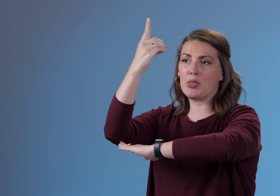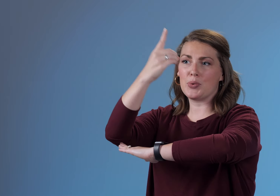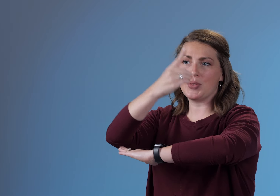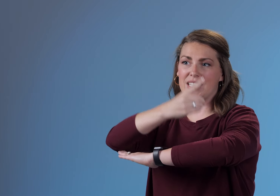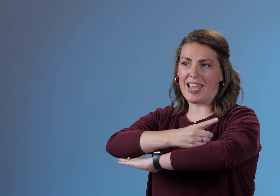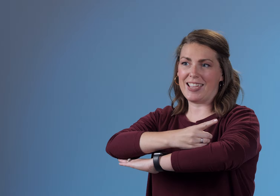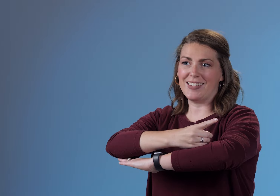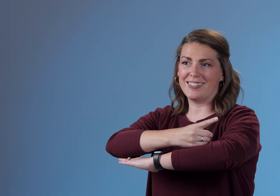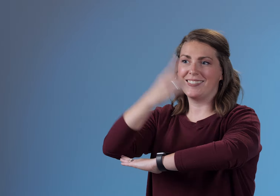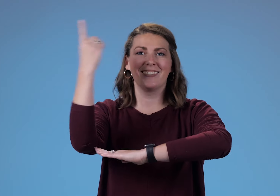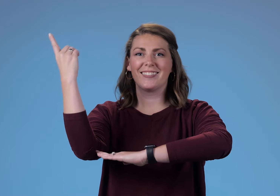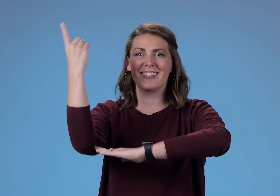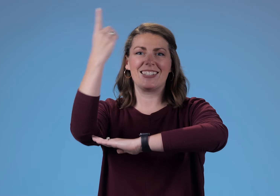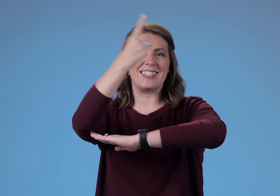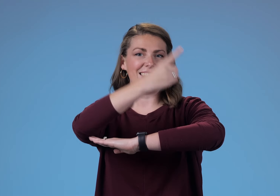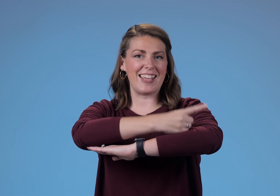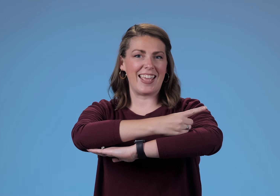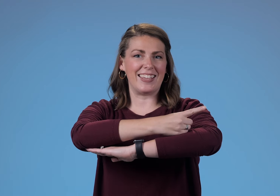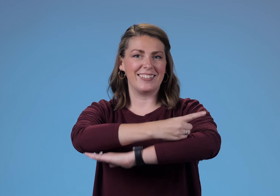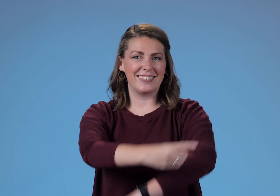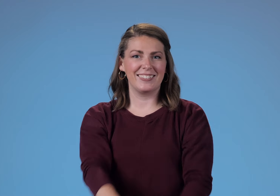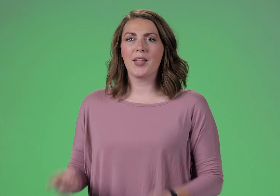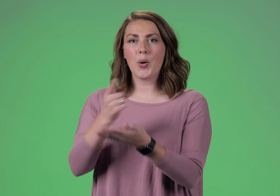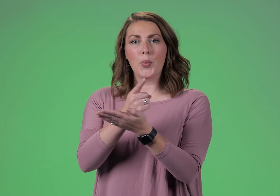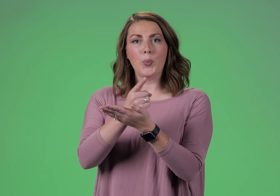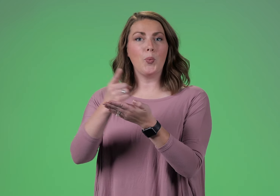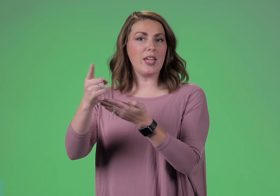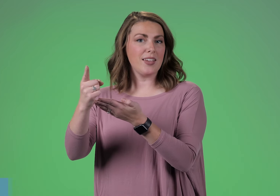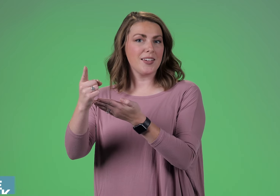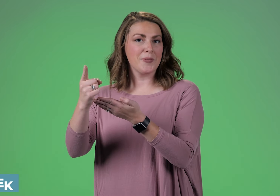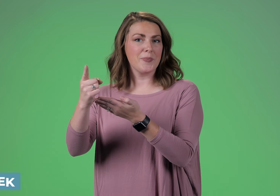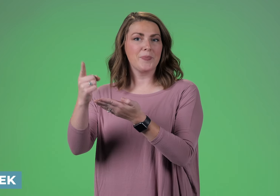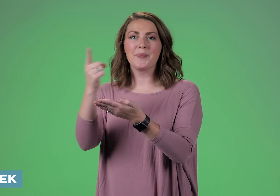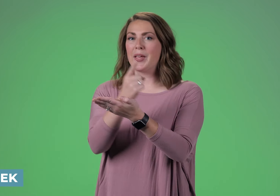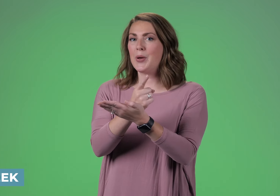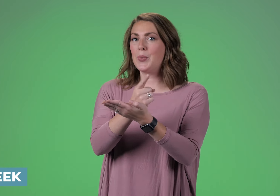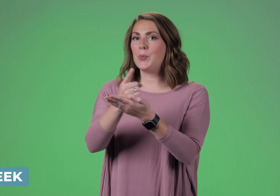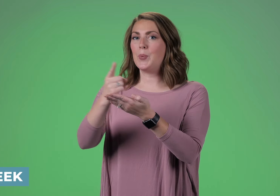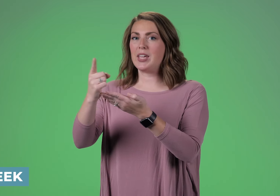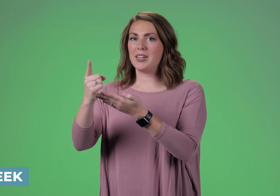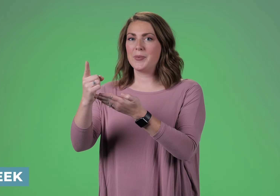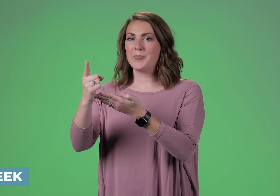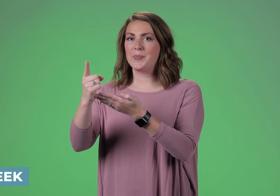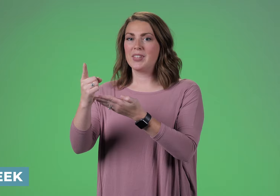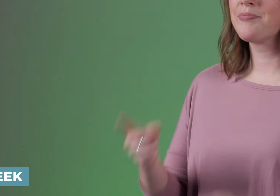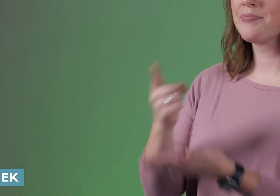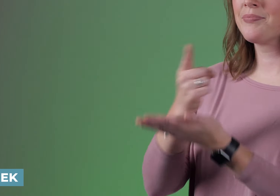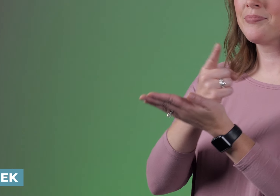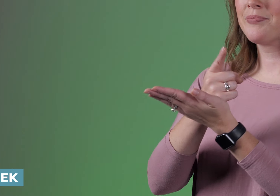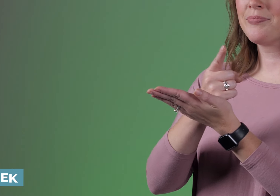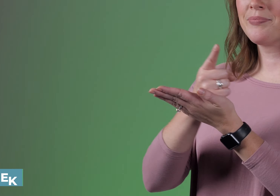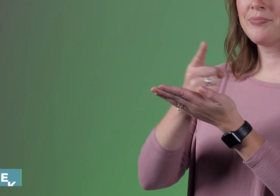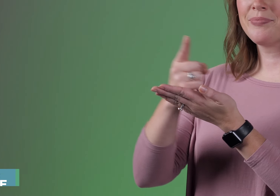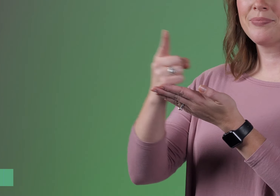through the day. Day. Week. Week. It's like your calendar's in your